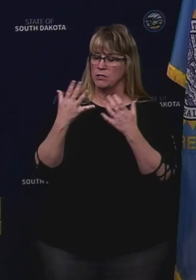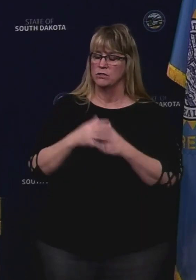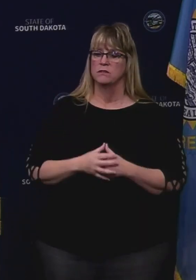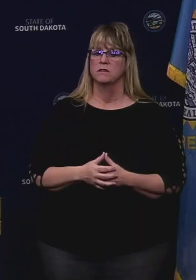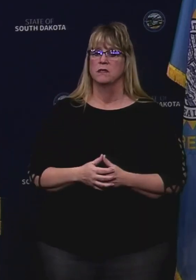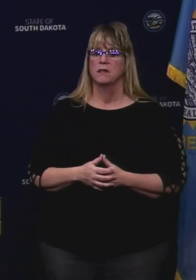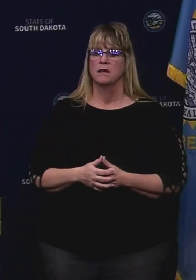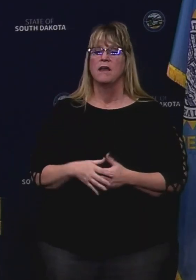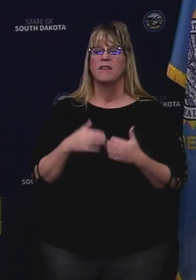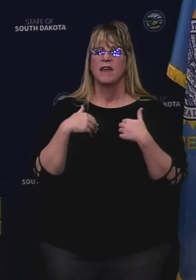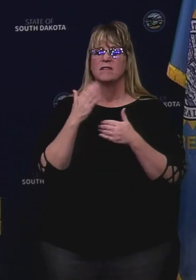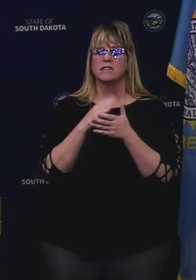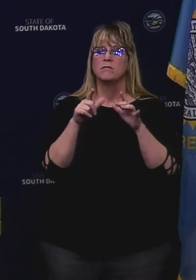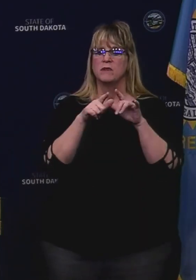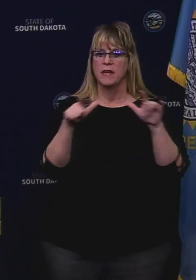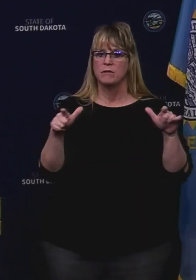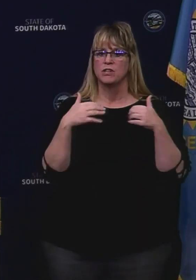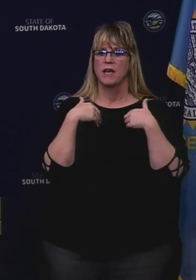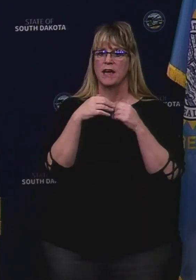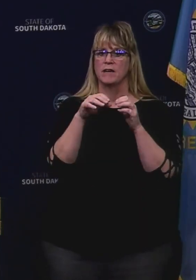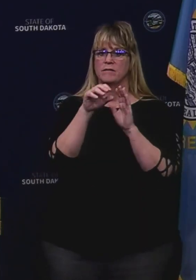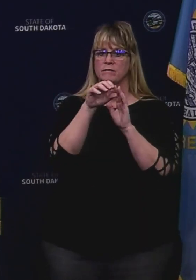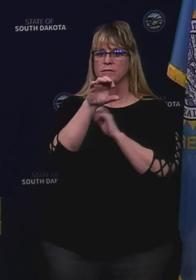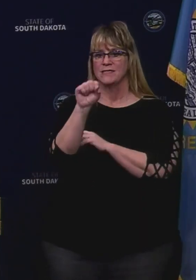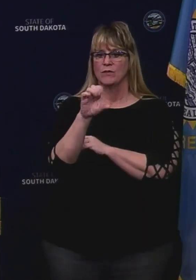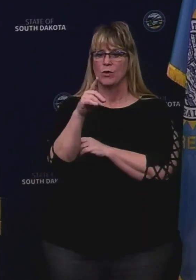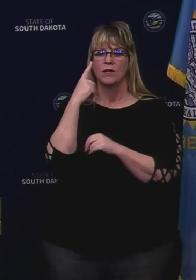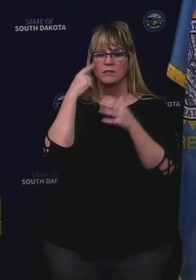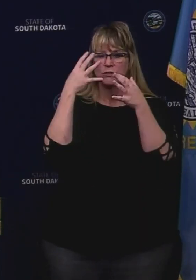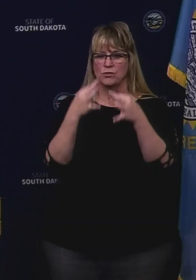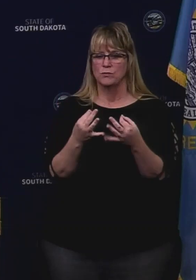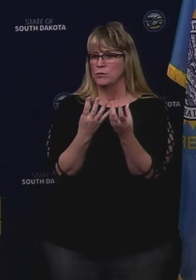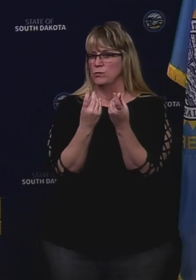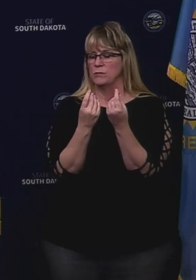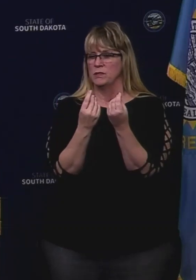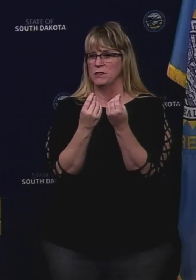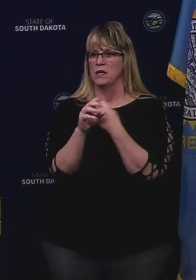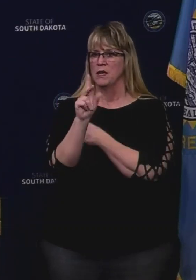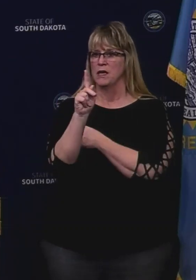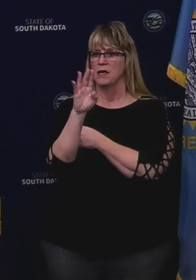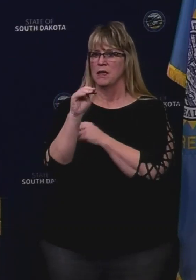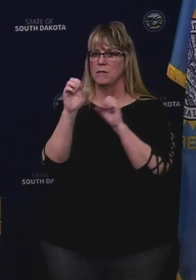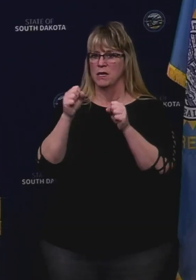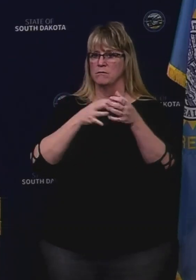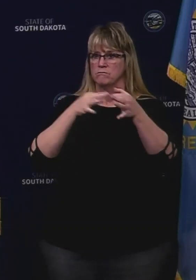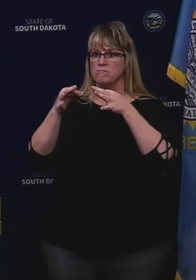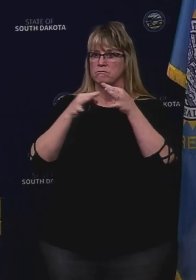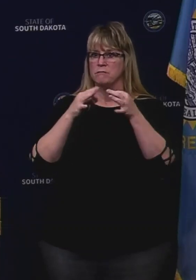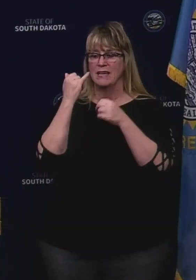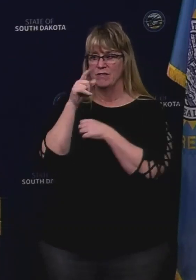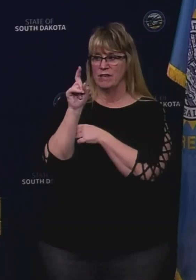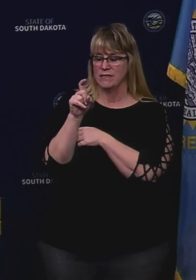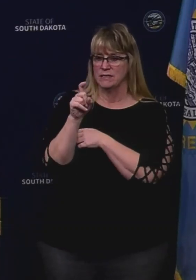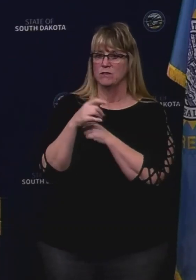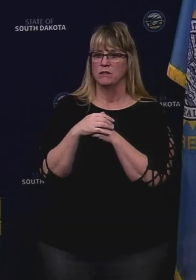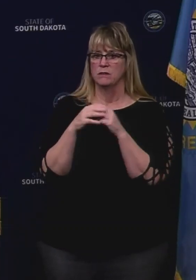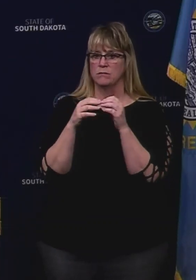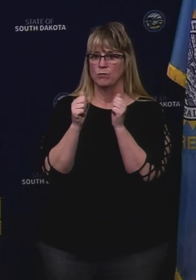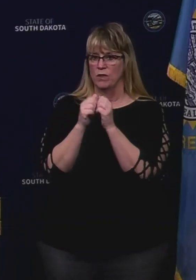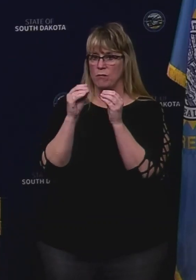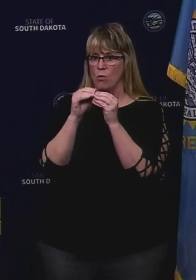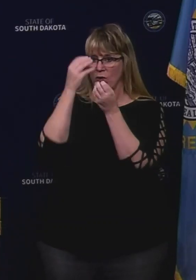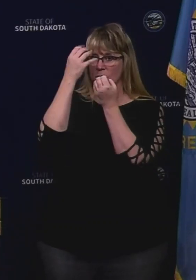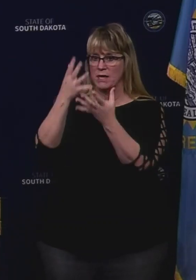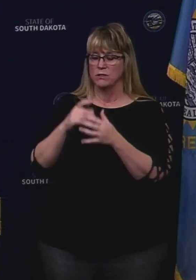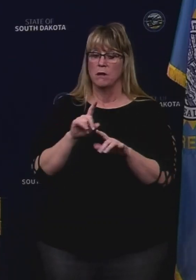leaving some language in there that allows us to determine what that would be. And Kim can give some more specifics if necessary.